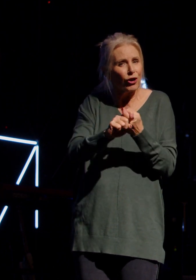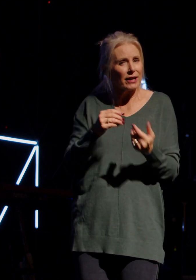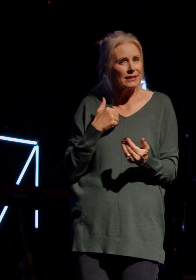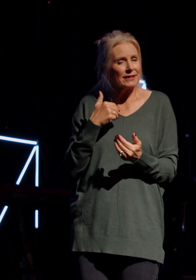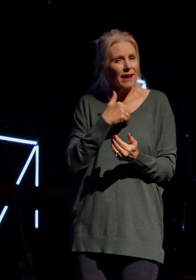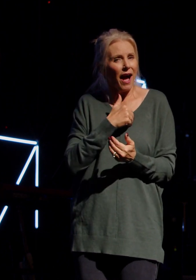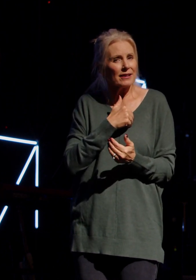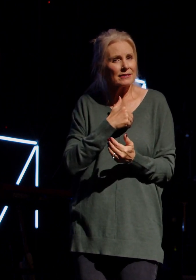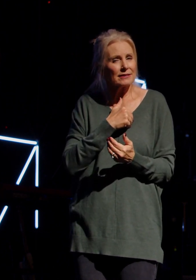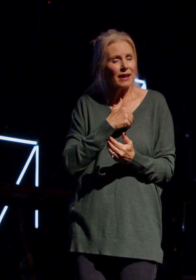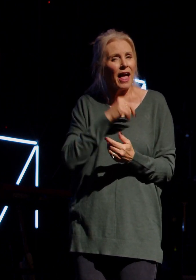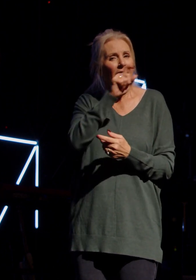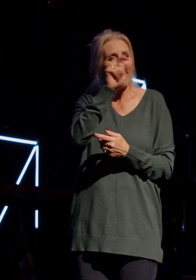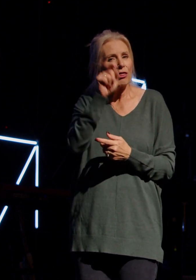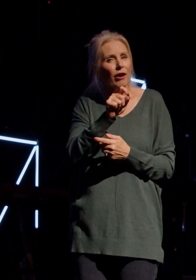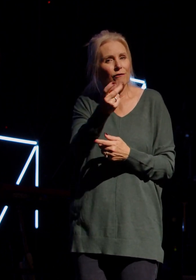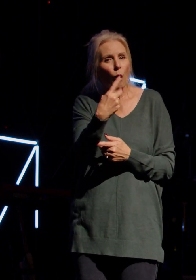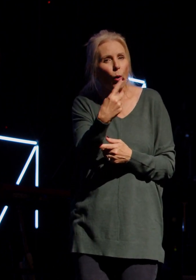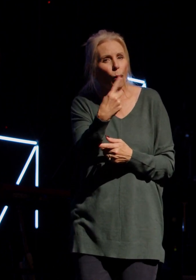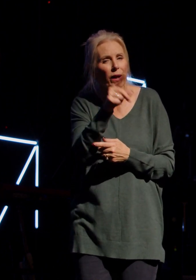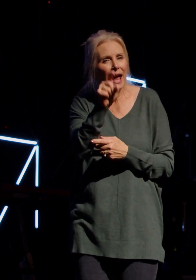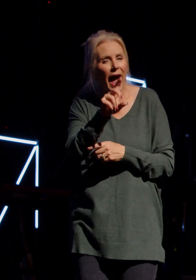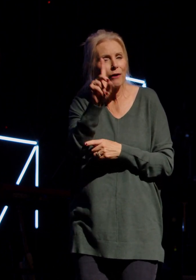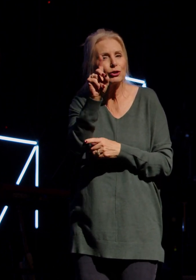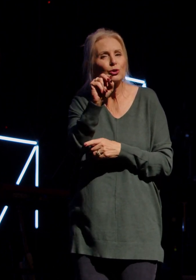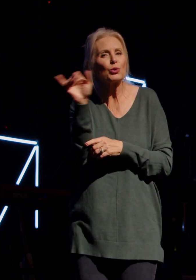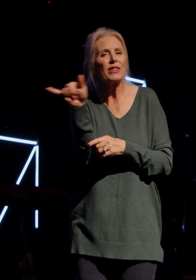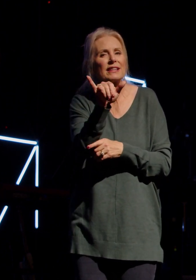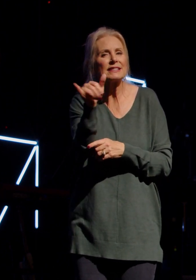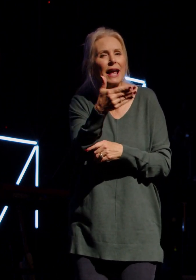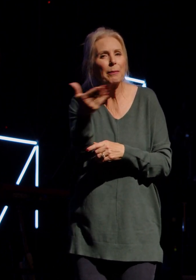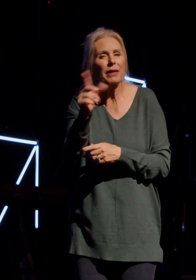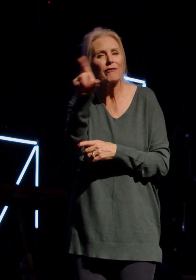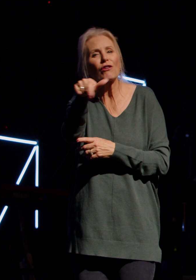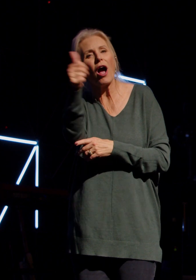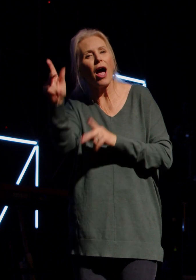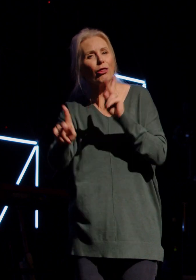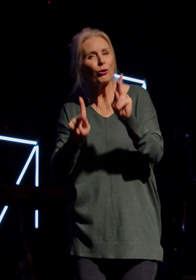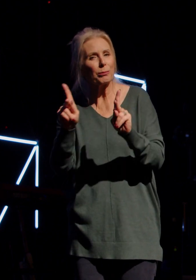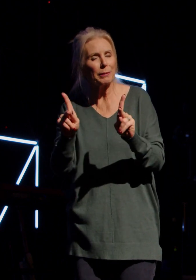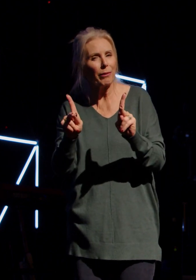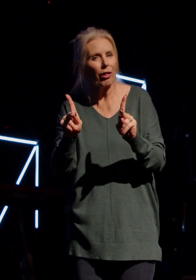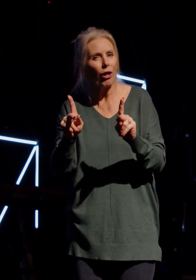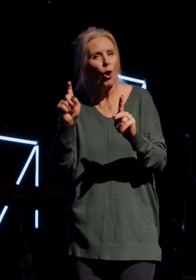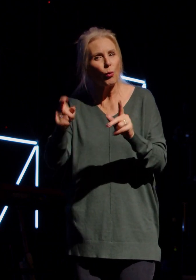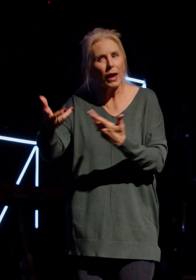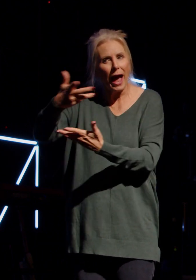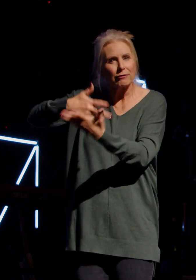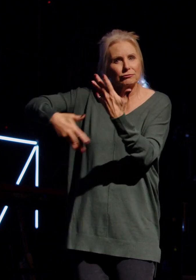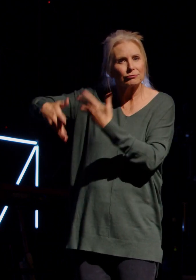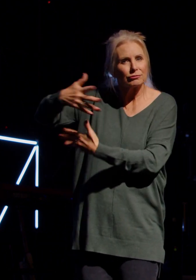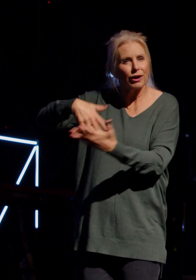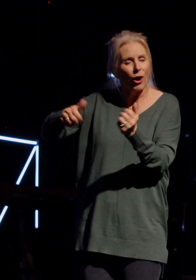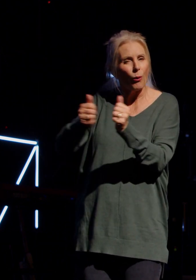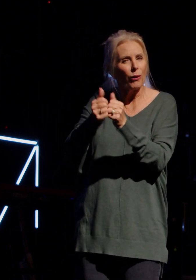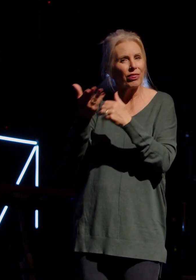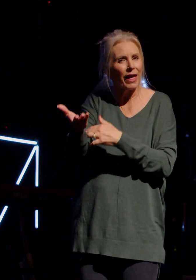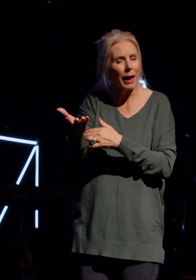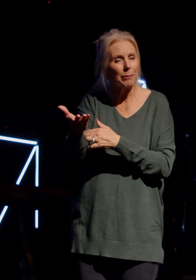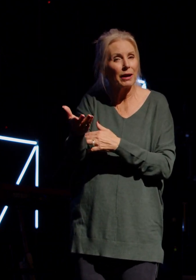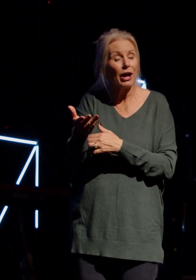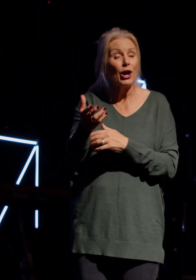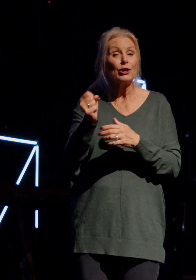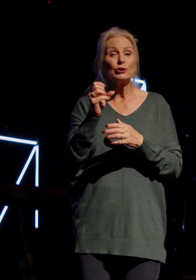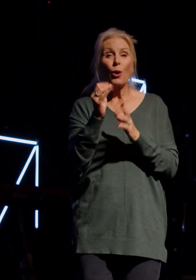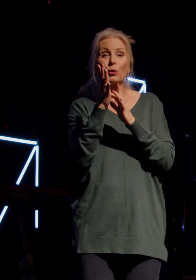with him, and therefore we have to be strategic in doing the same for other people. Sinners need Jesus. Jesus didn't come to call the